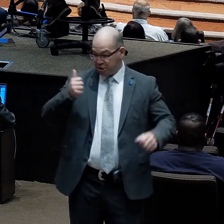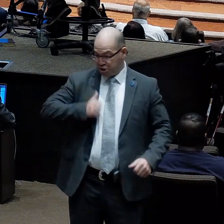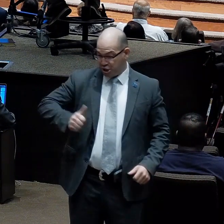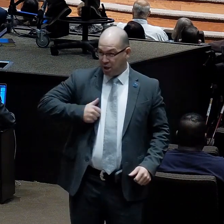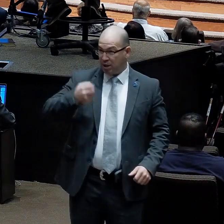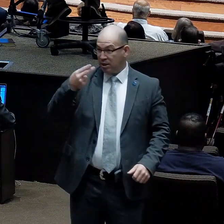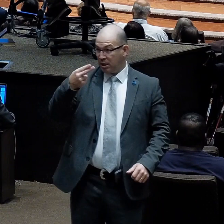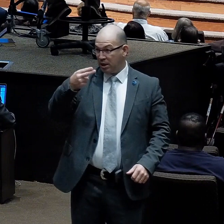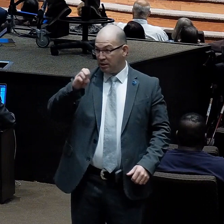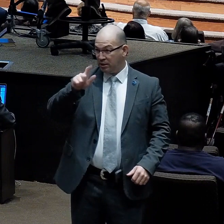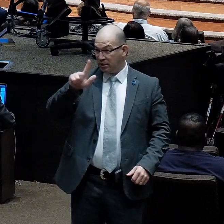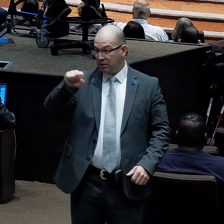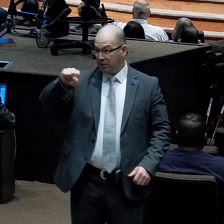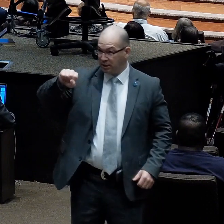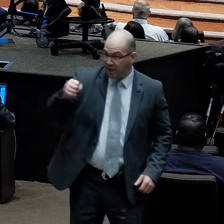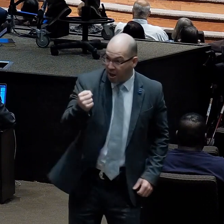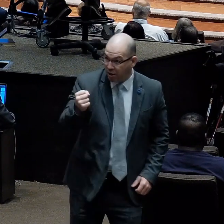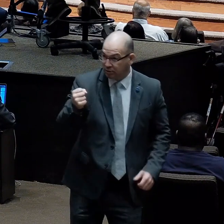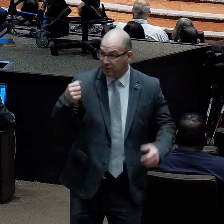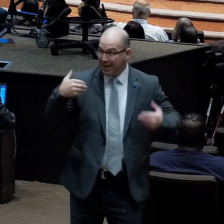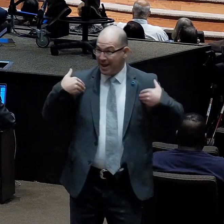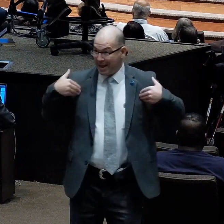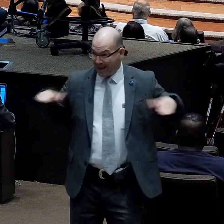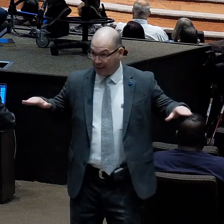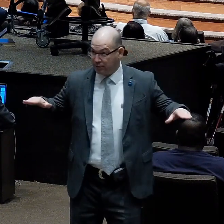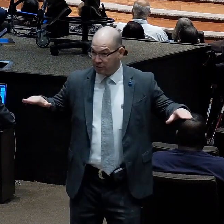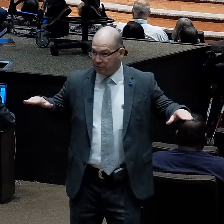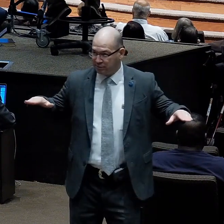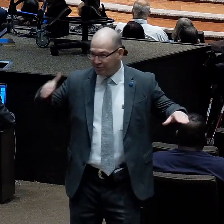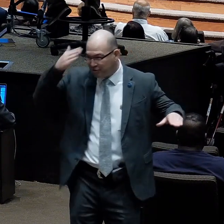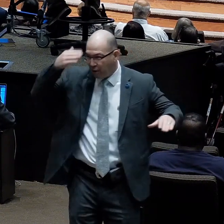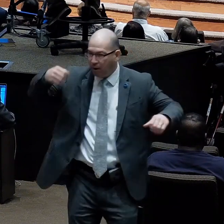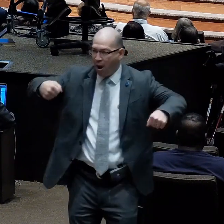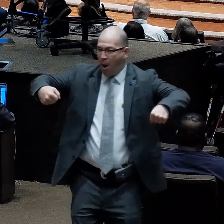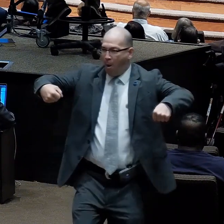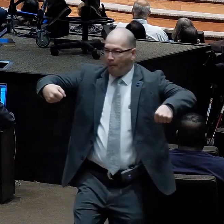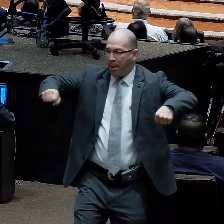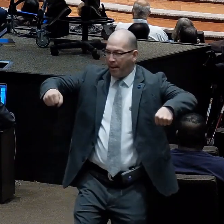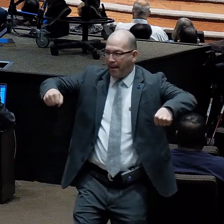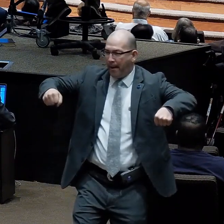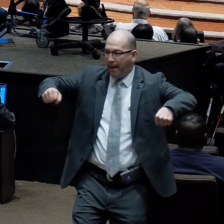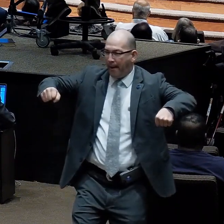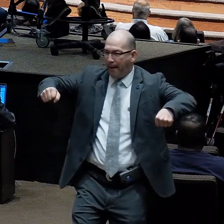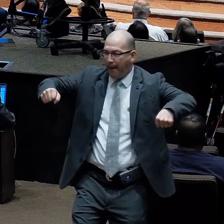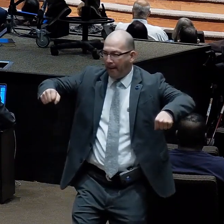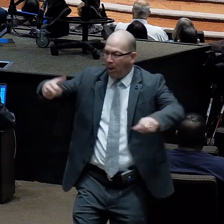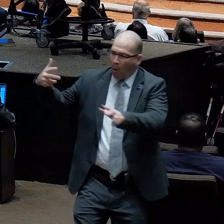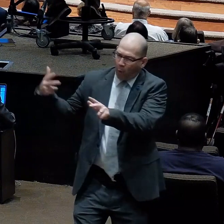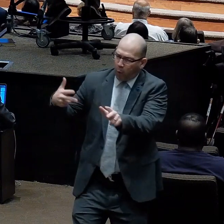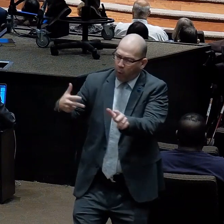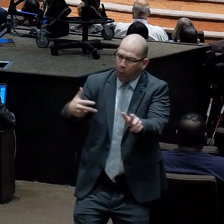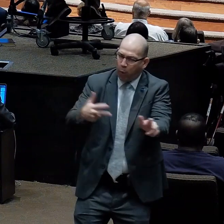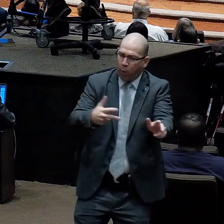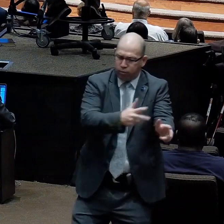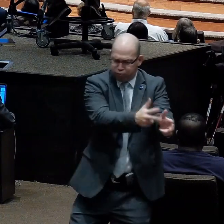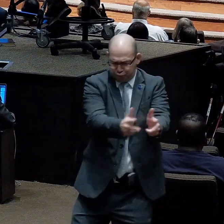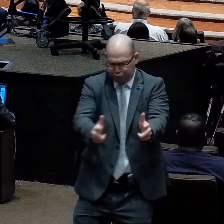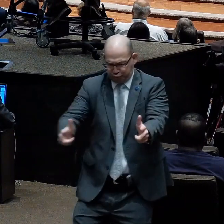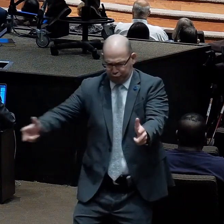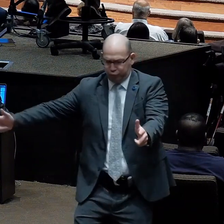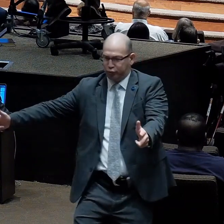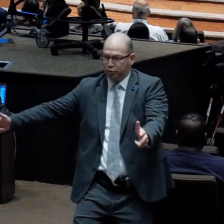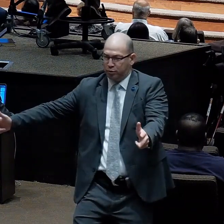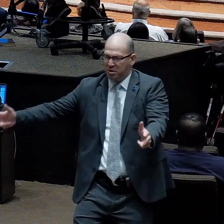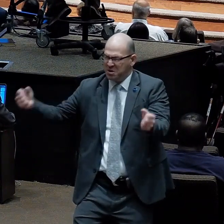to the parking lot. Man, if you've ever, you know what I'm talking about? I don't know, there were a dozen or